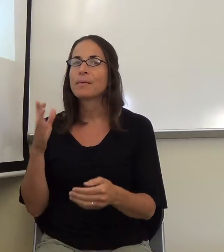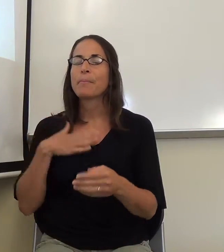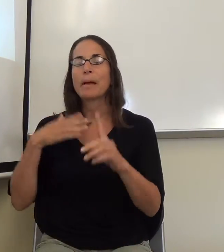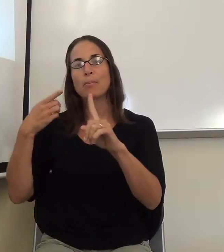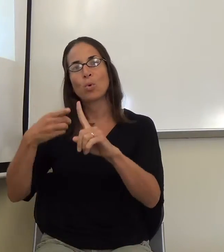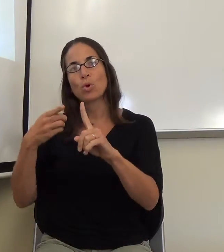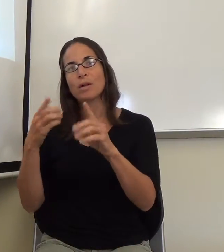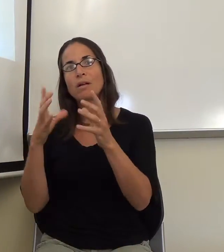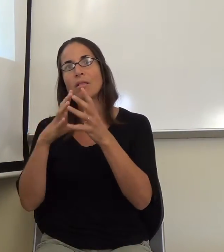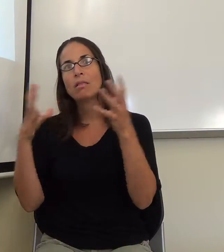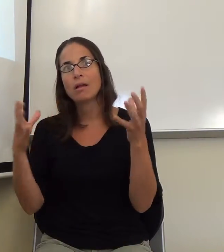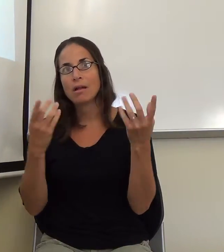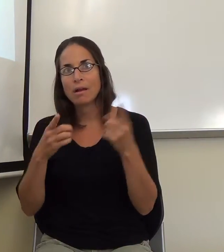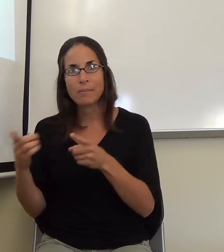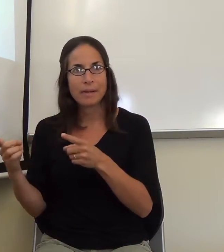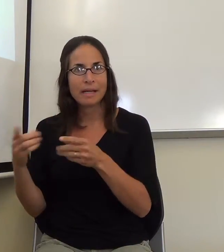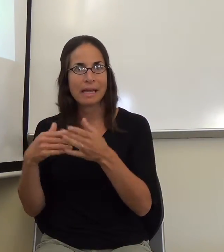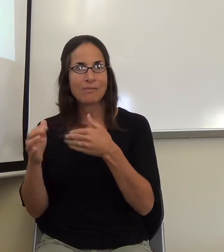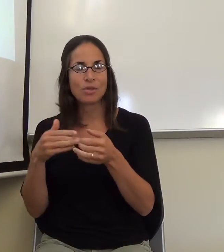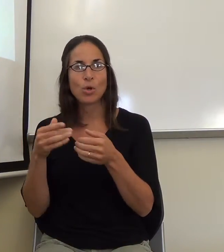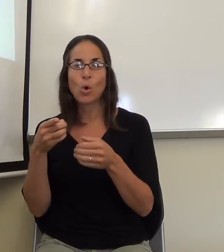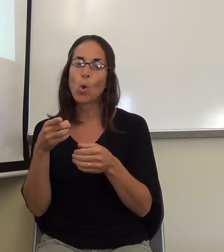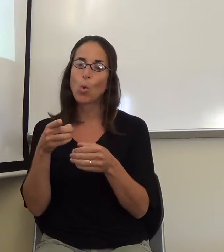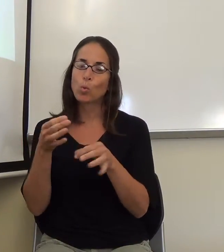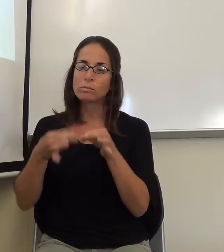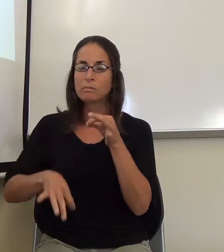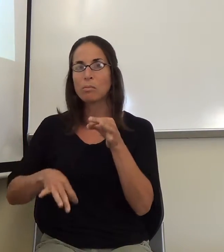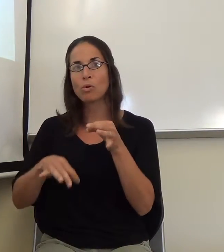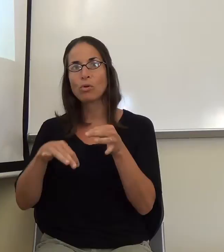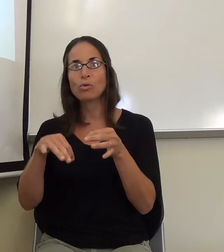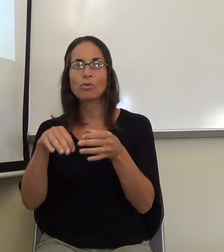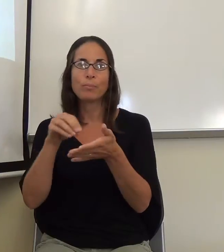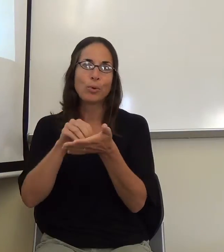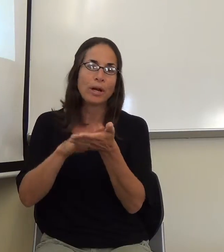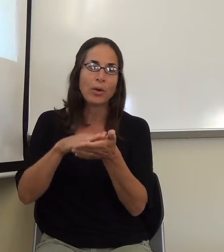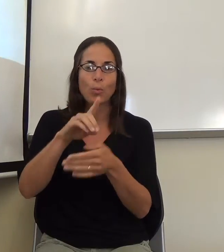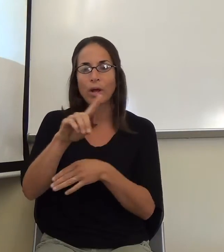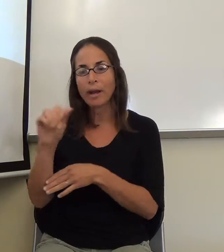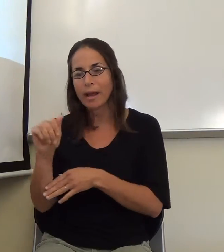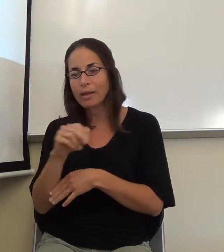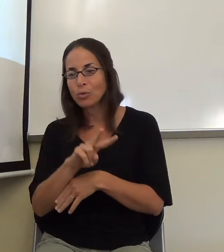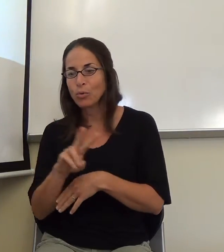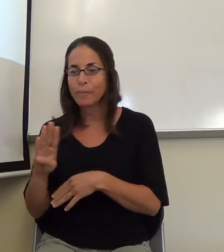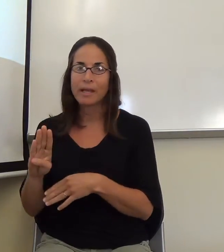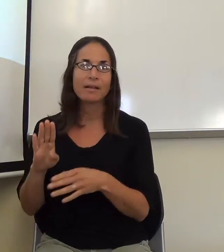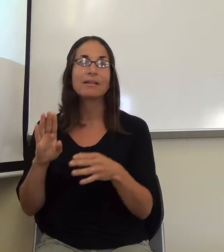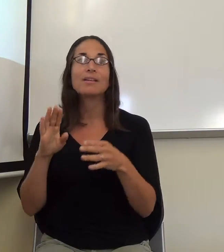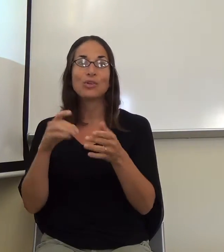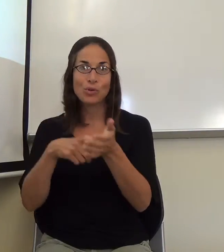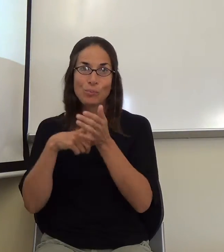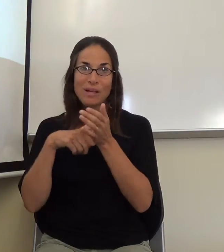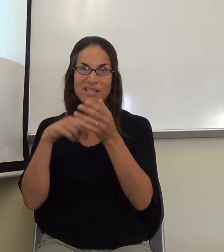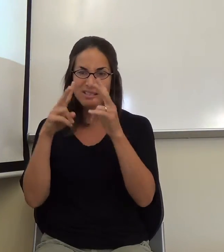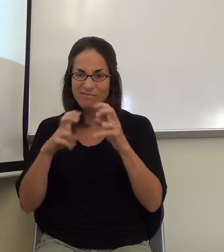thing that looks like, oh, all I have to do is write down 1A, 2B. You really have to know what these sentences are saying